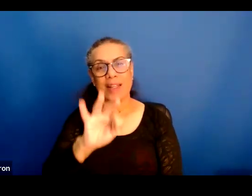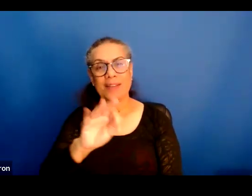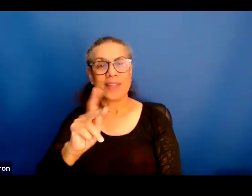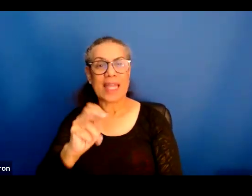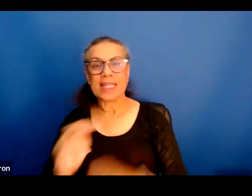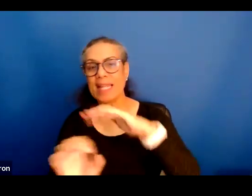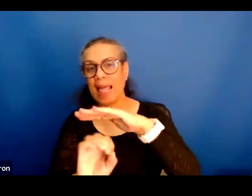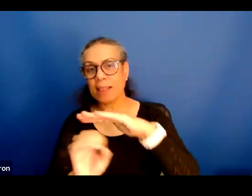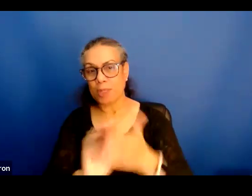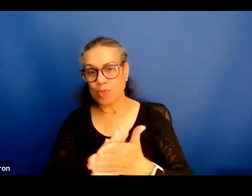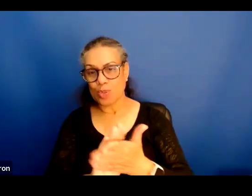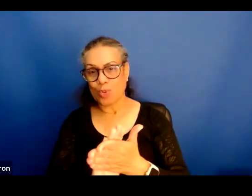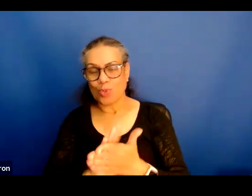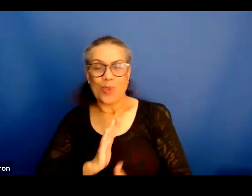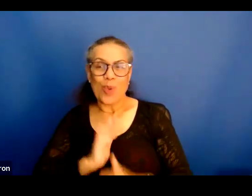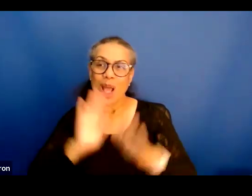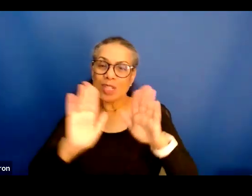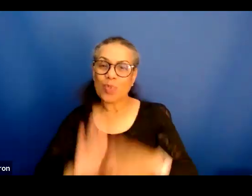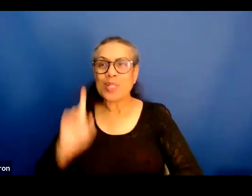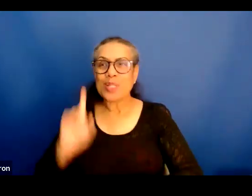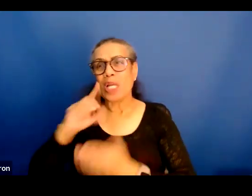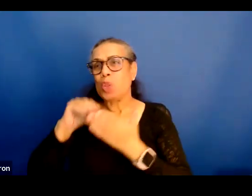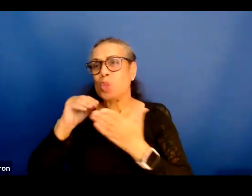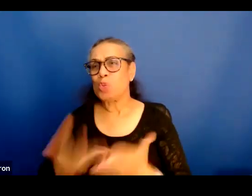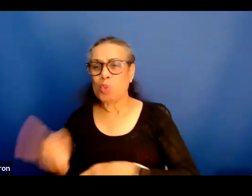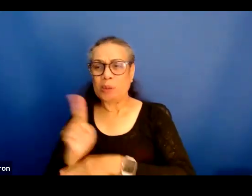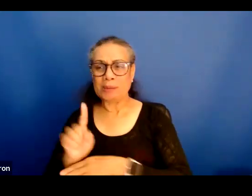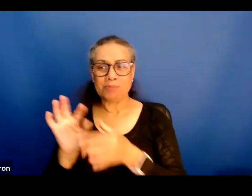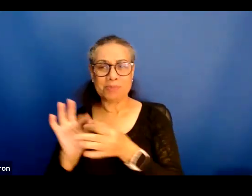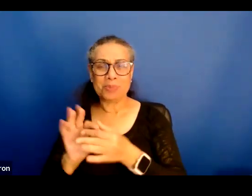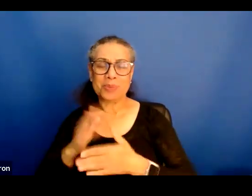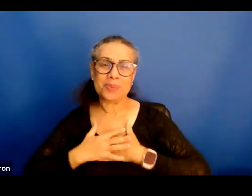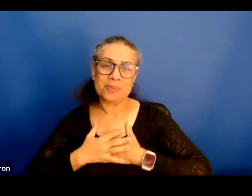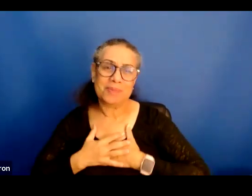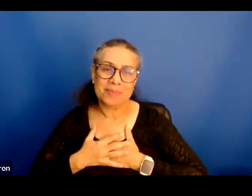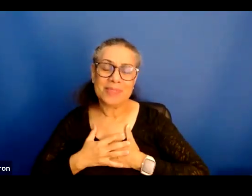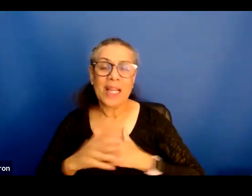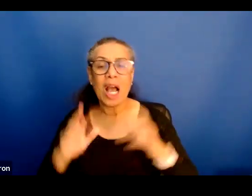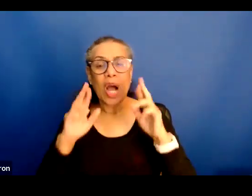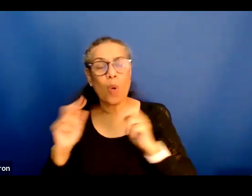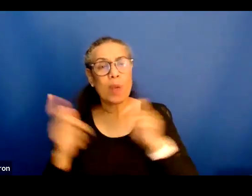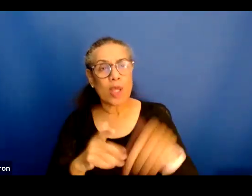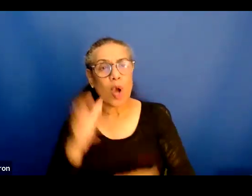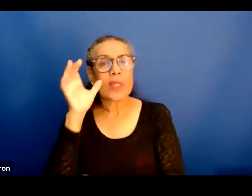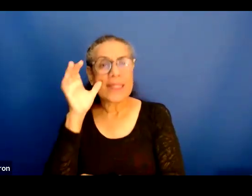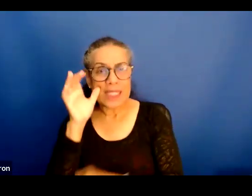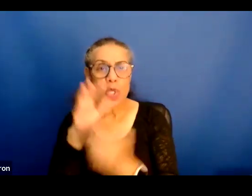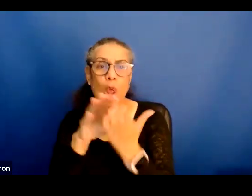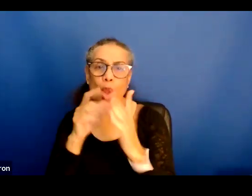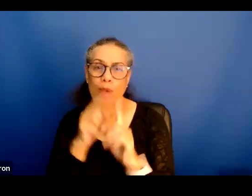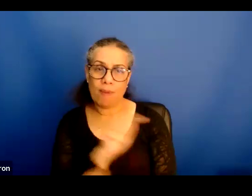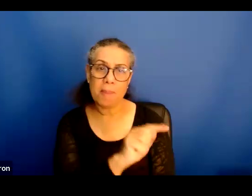Elementary School. It's wonderful to hear all the students tonight, and I hope all of us can listen and learn from